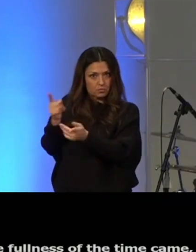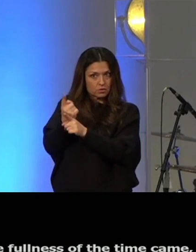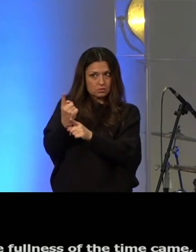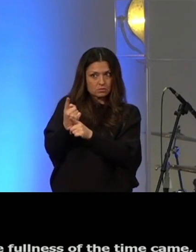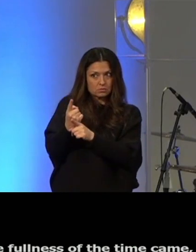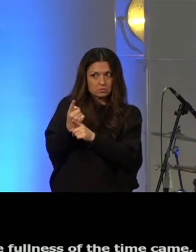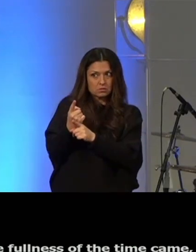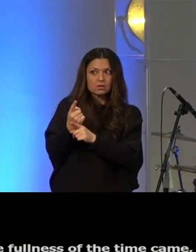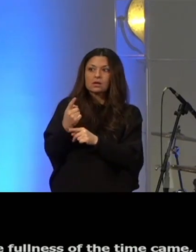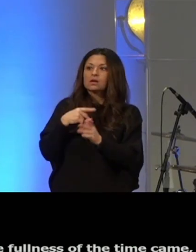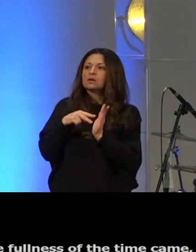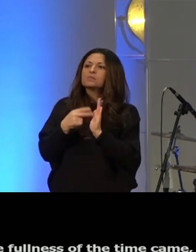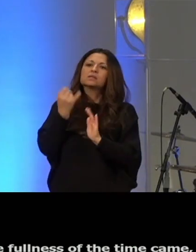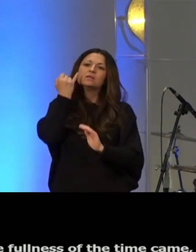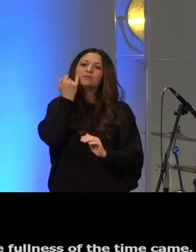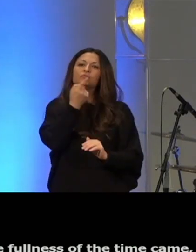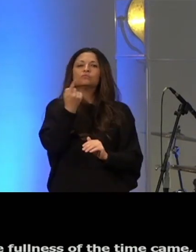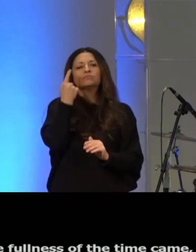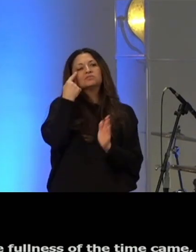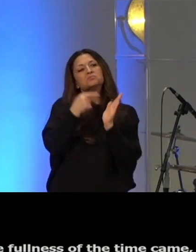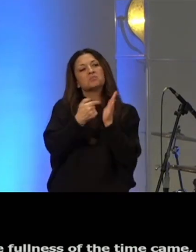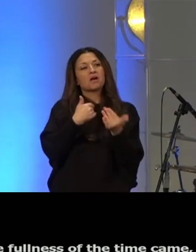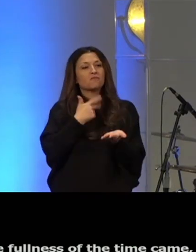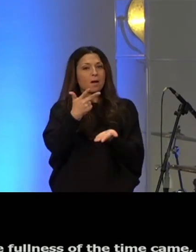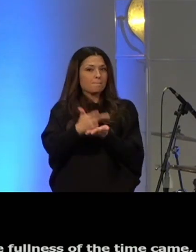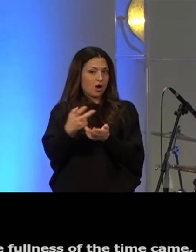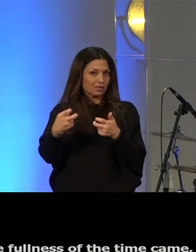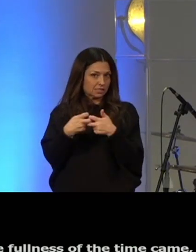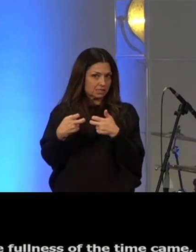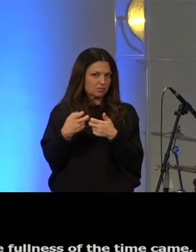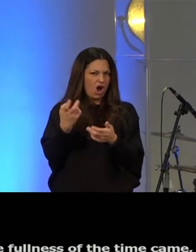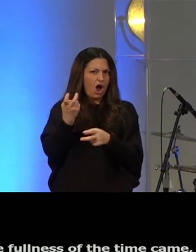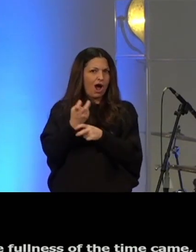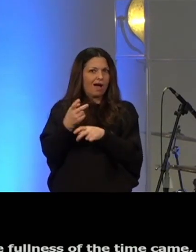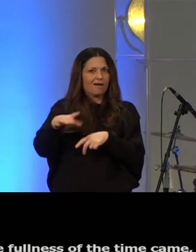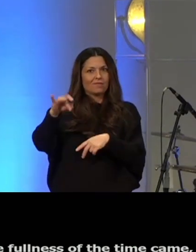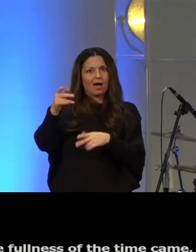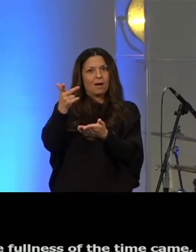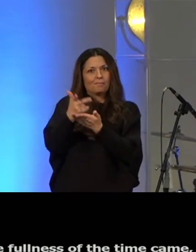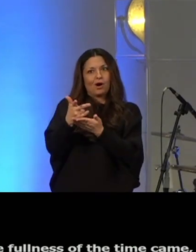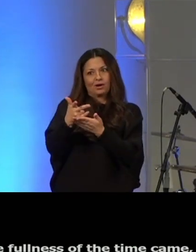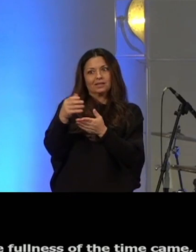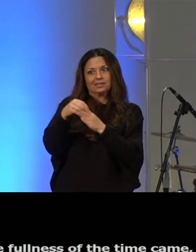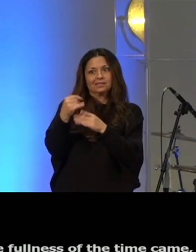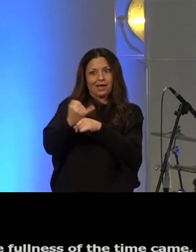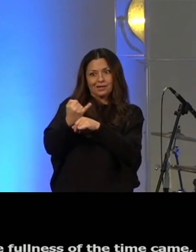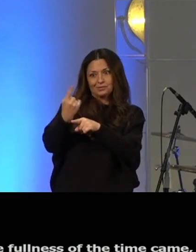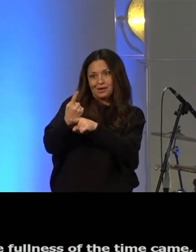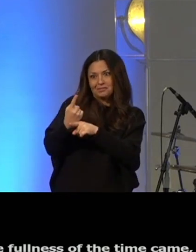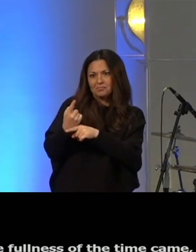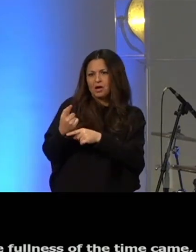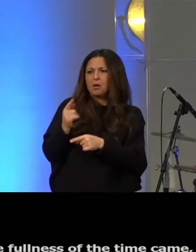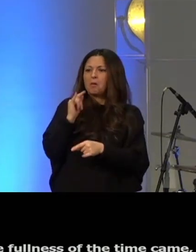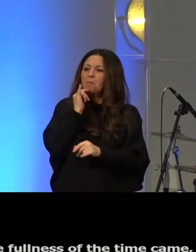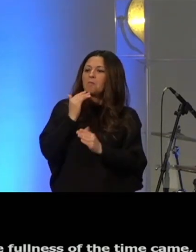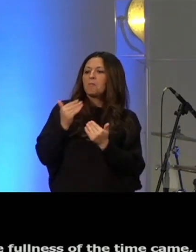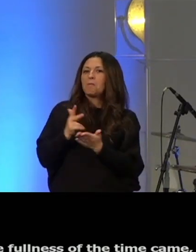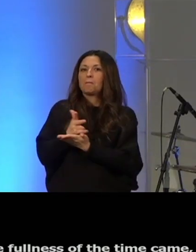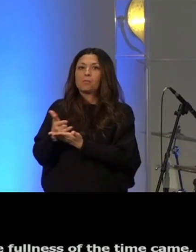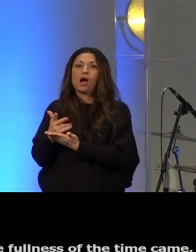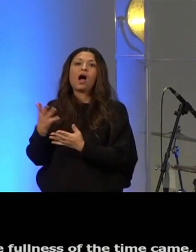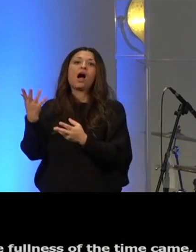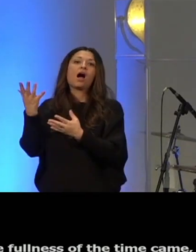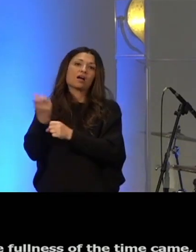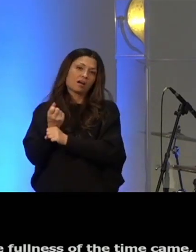I mean, if you had a parking ticket, it's hard to find a parking place in St. Augustine, isn't it? So you parked somewhere and you had a